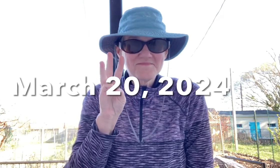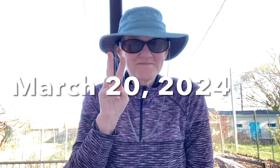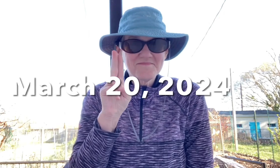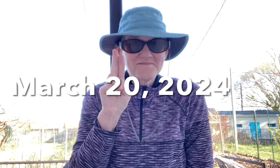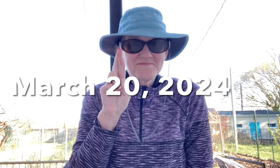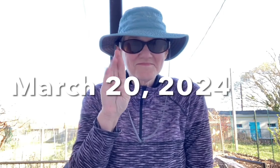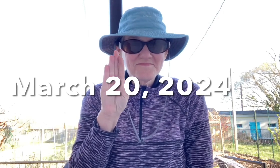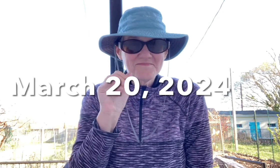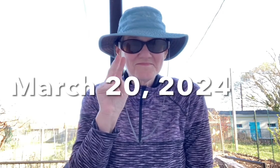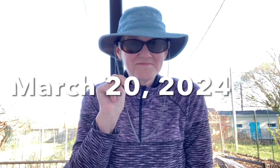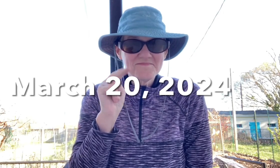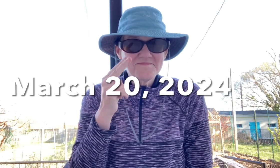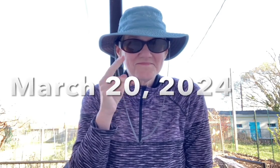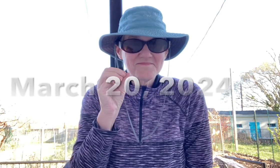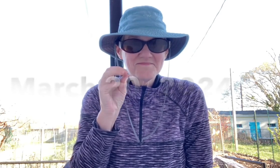Urban Homestead.